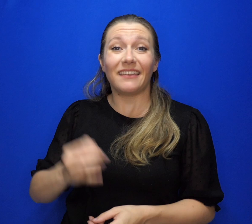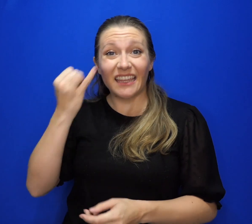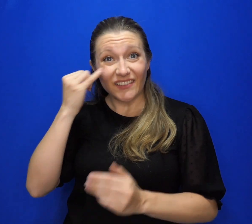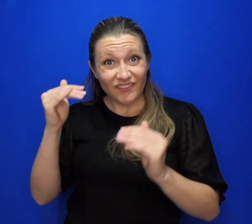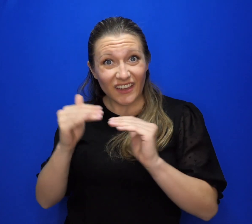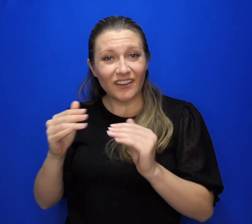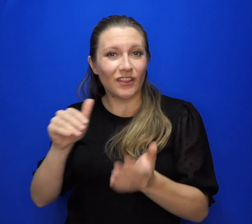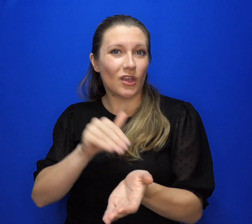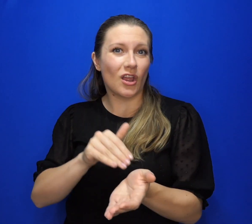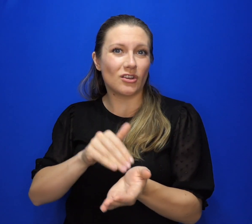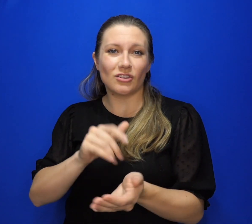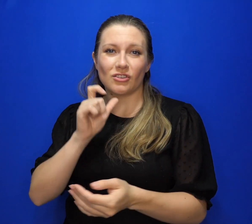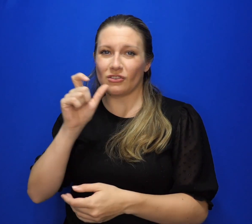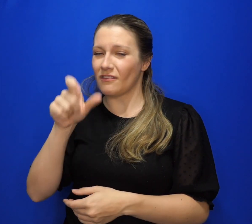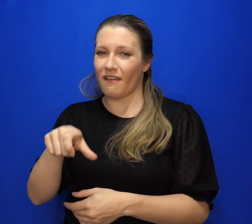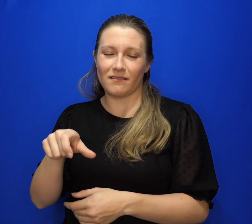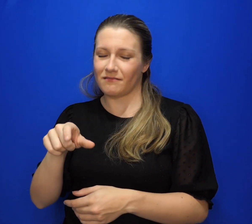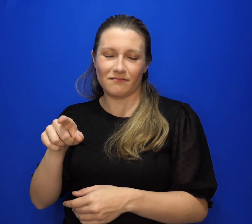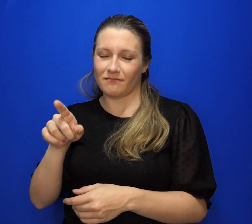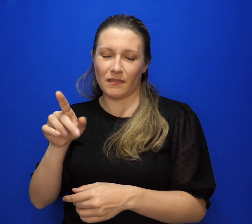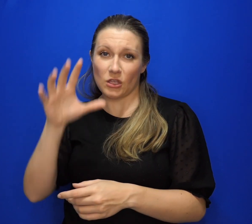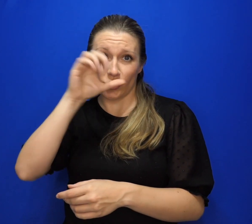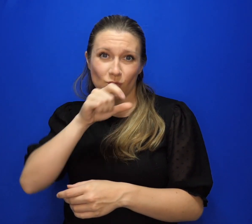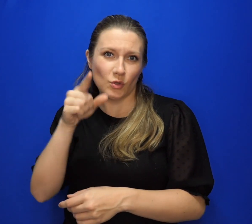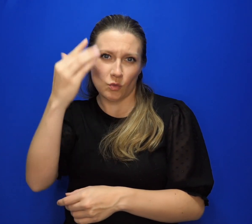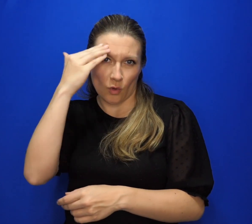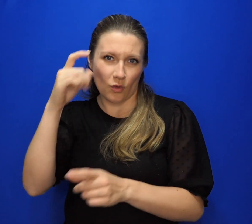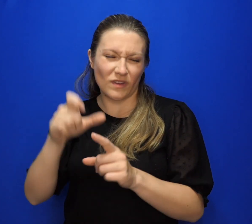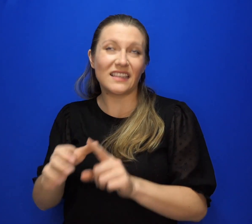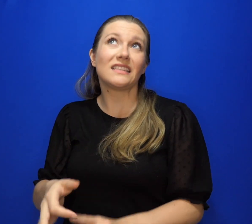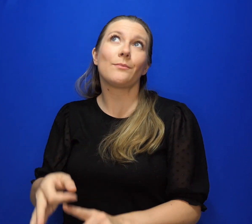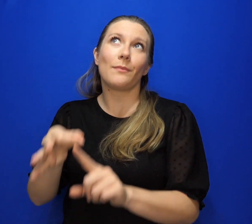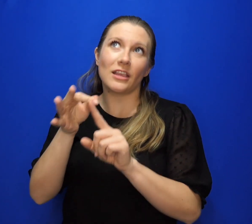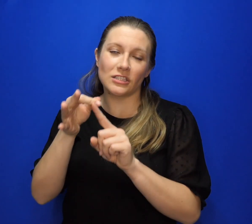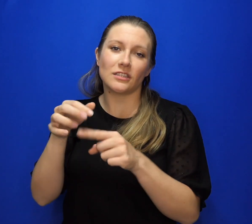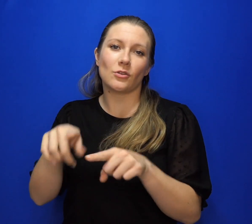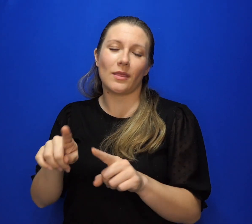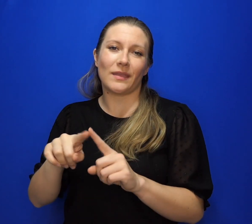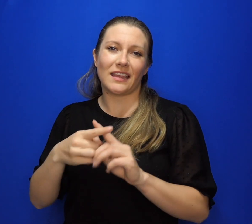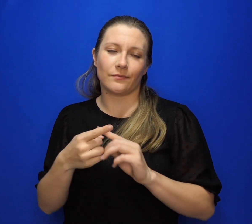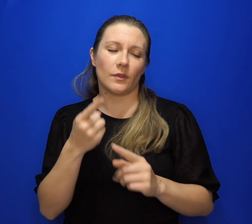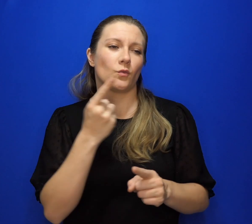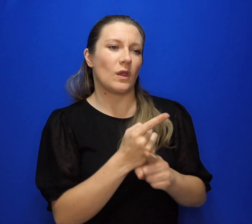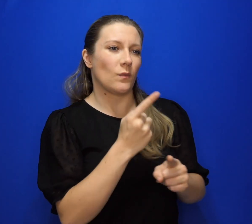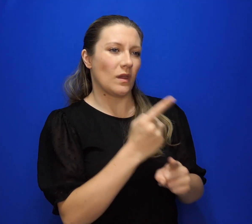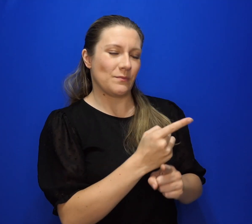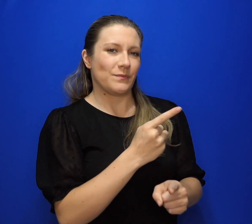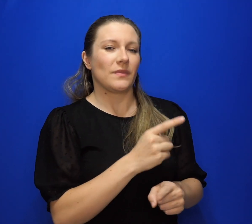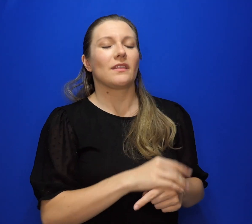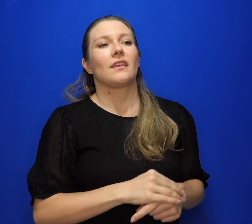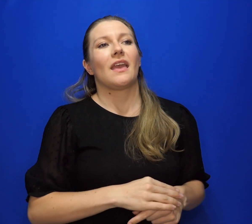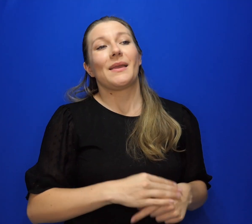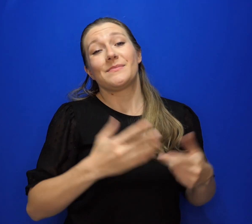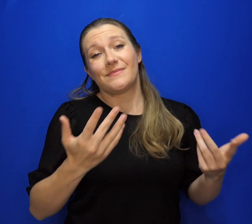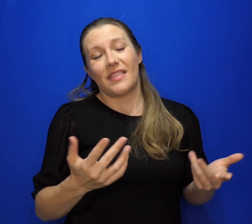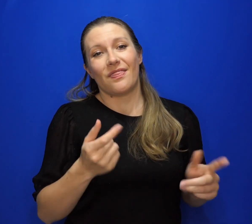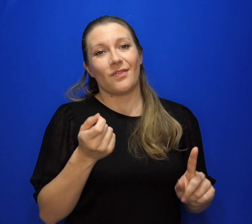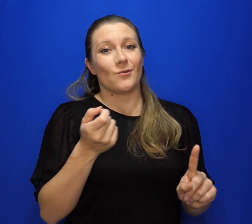words. Correct. Especially in the beginning. Correct. I mean, the random, time I might take a pause